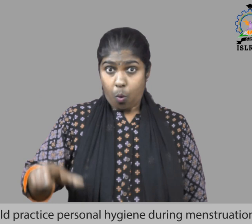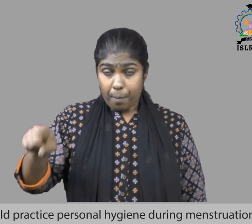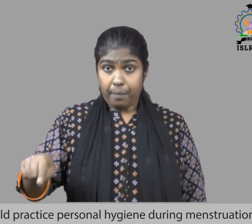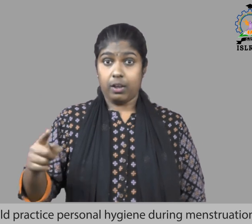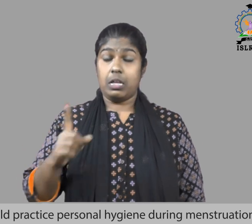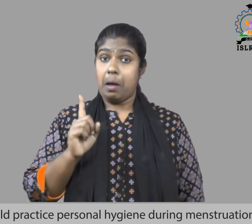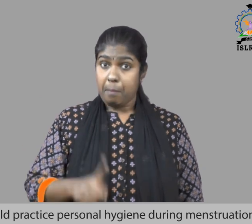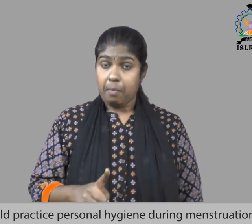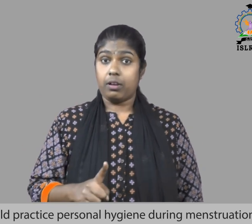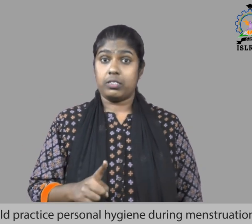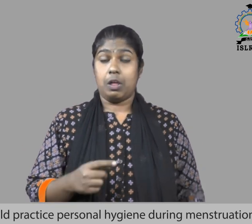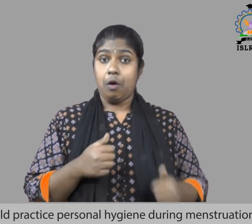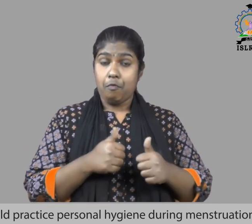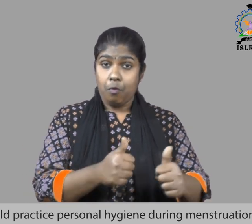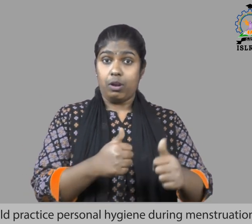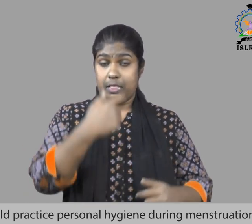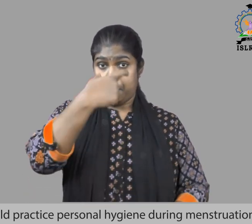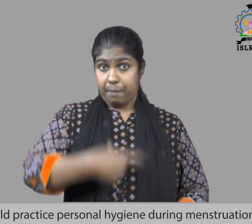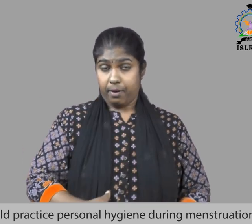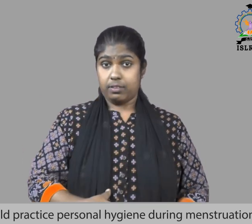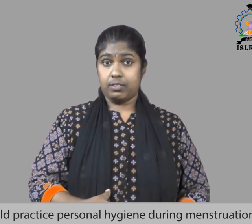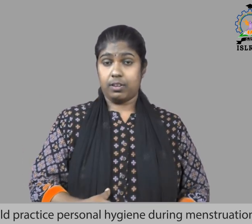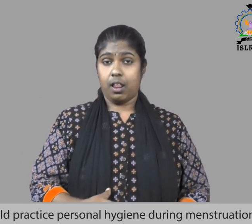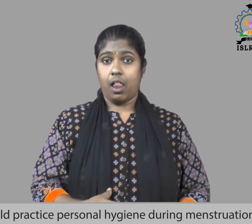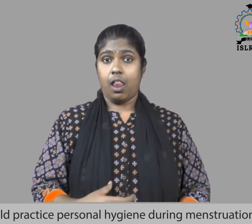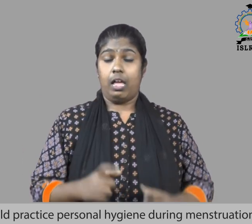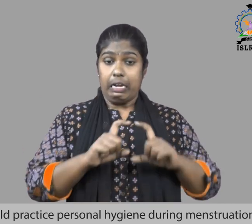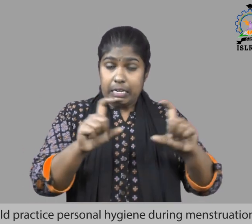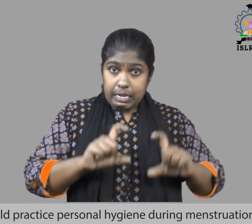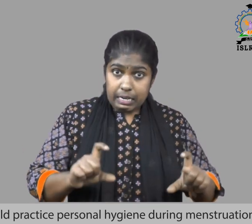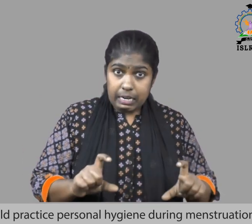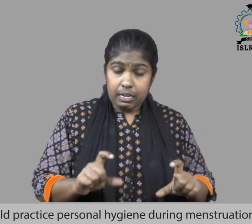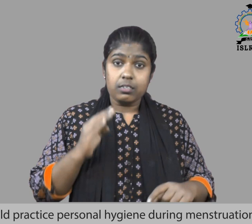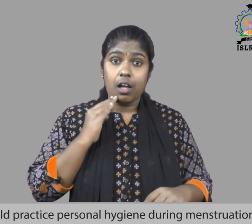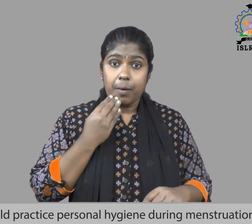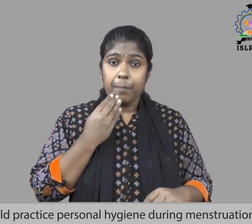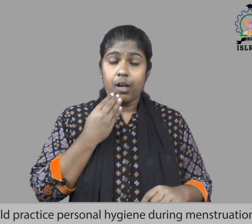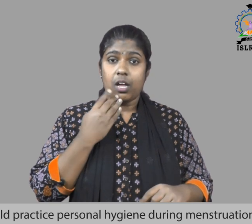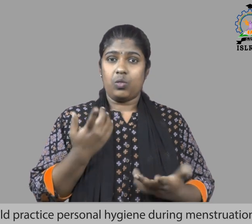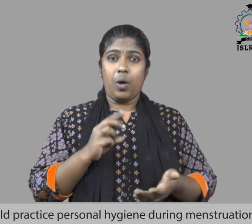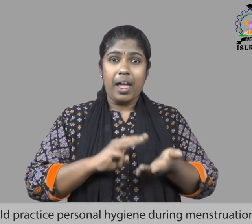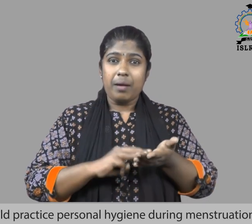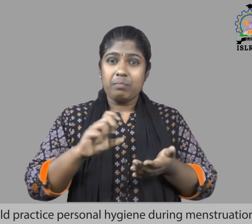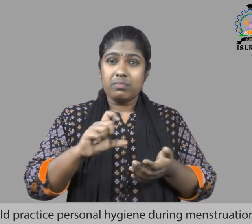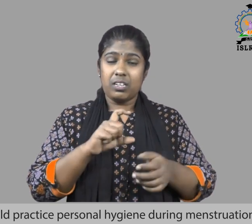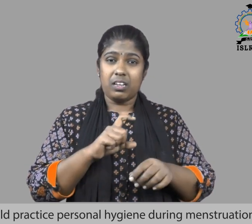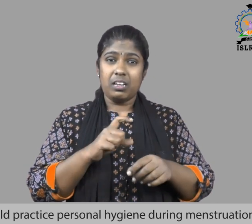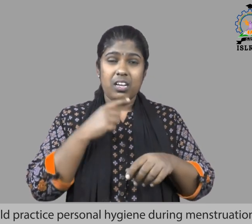Adolescent girls and women should practice personal hygiene during menstruation.